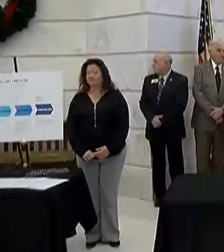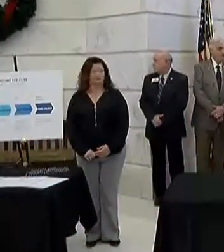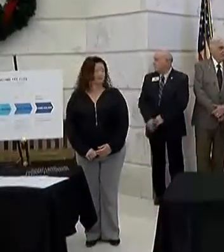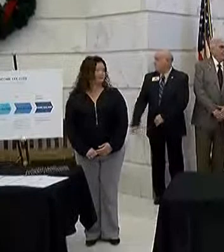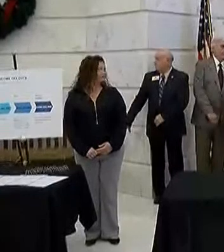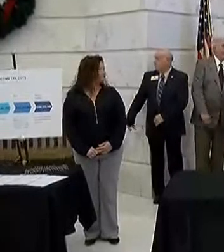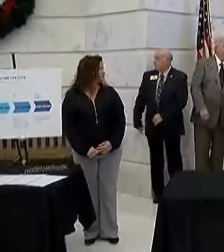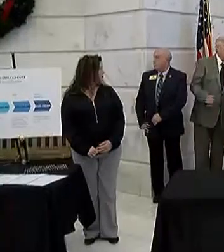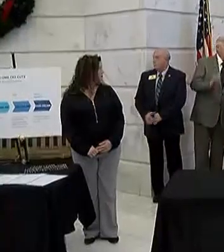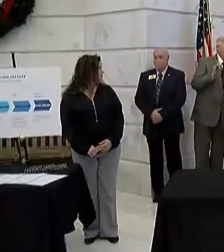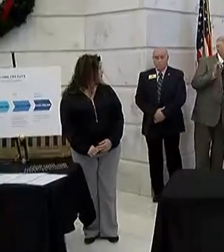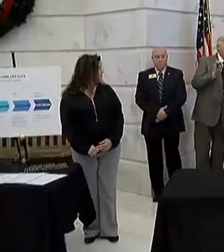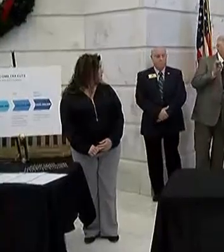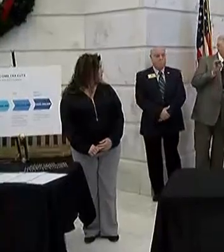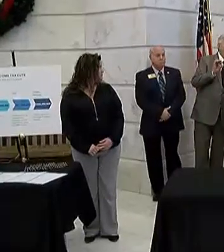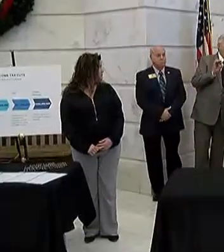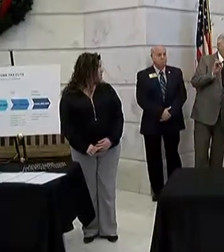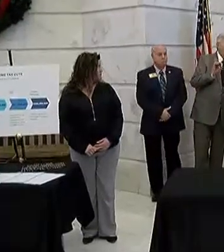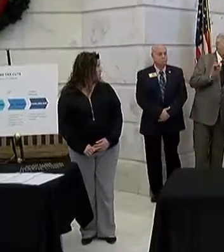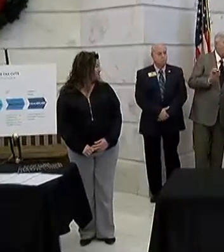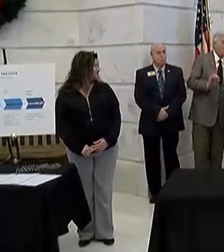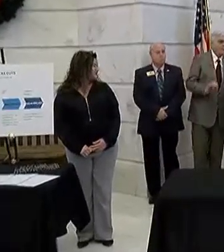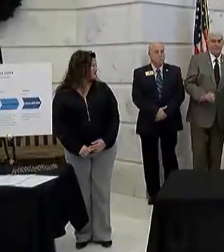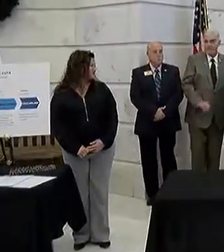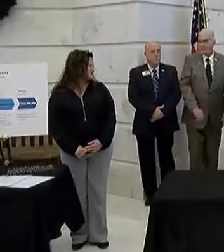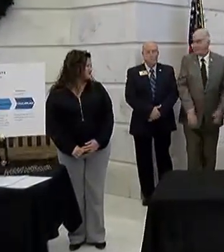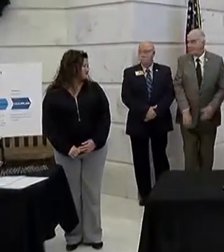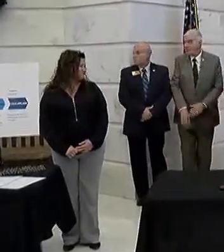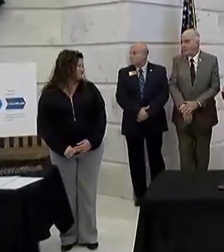straightening his tie. He's got a bladder about like a watermelon.